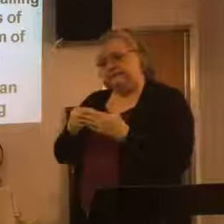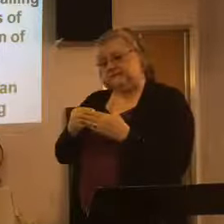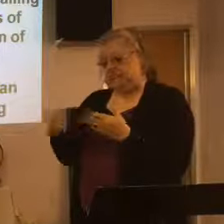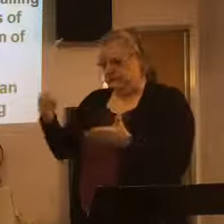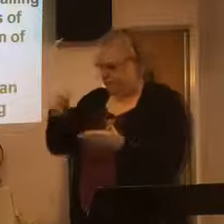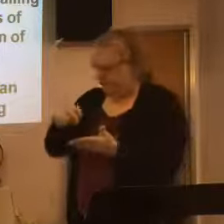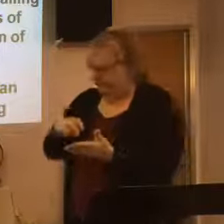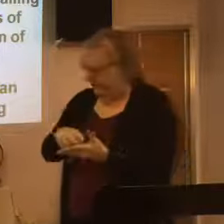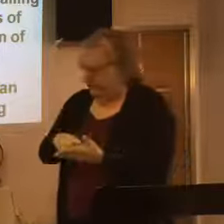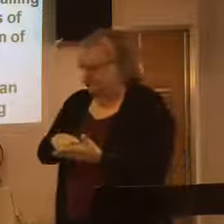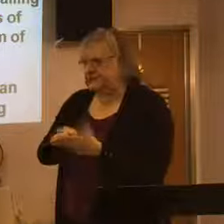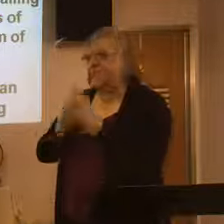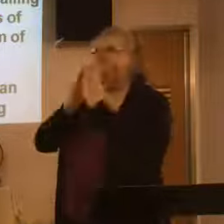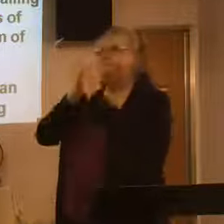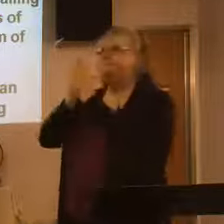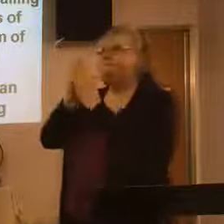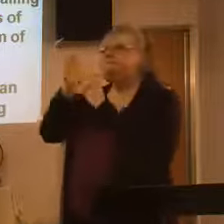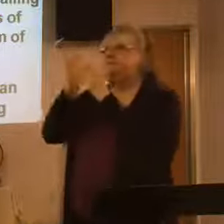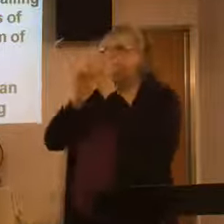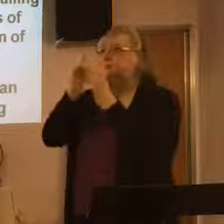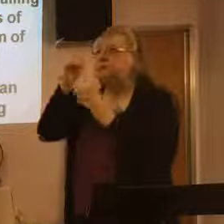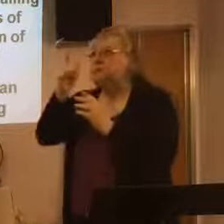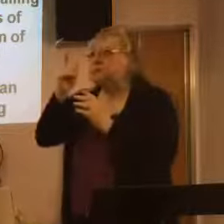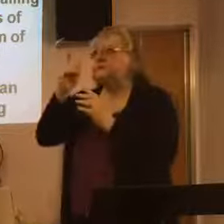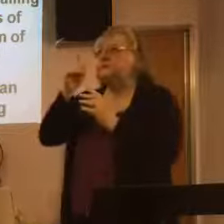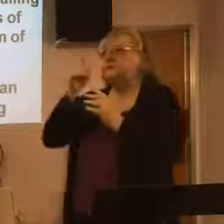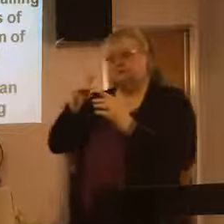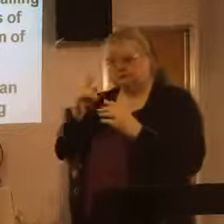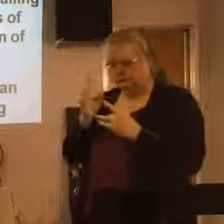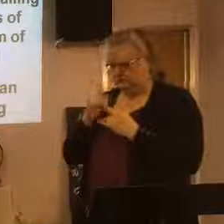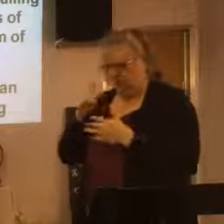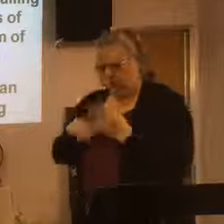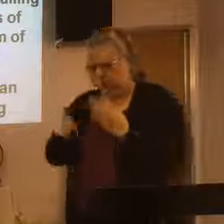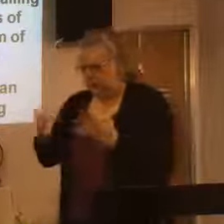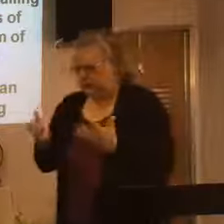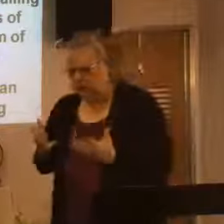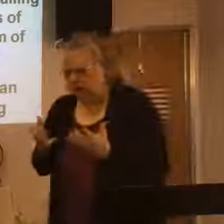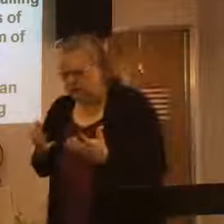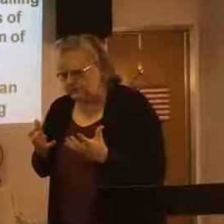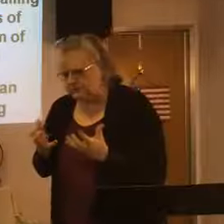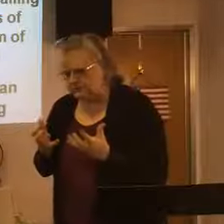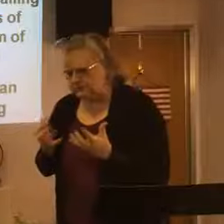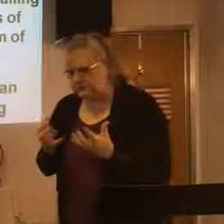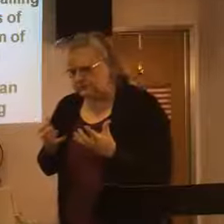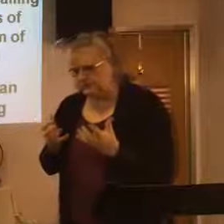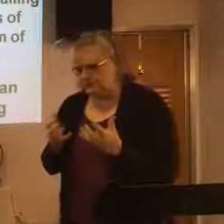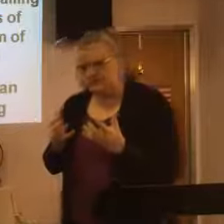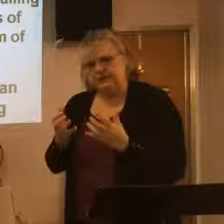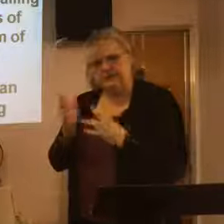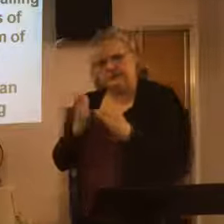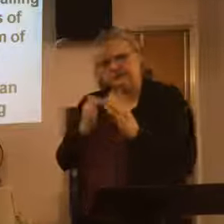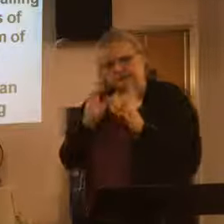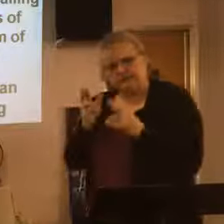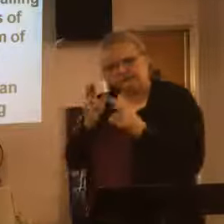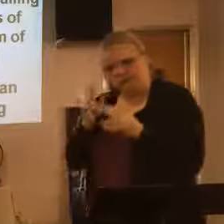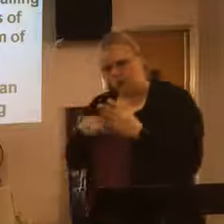down to ask him for something. "What do you want?" he asked her. And this is Jesus